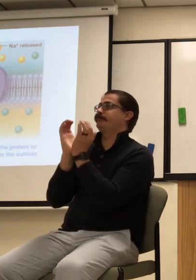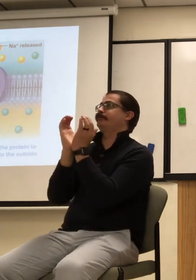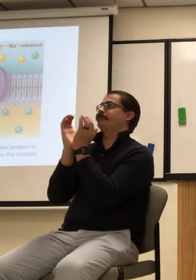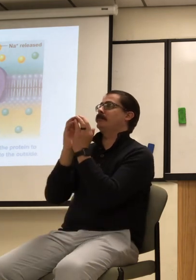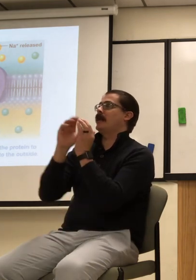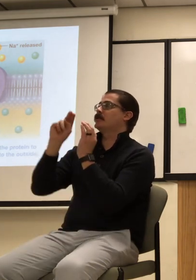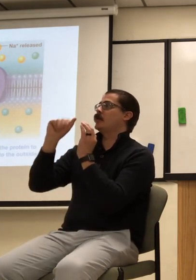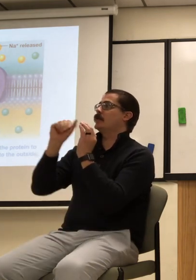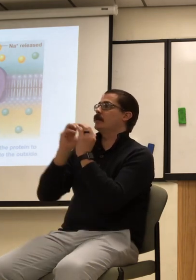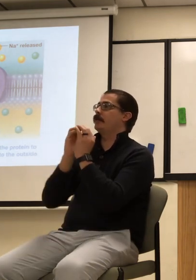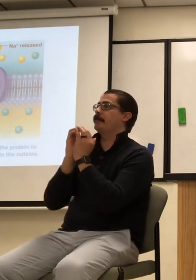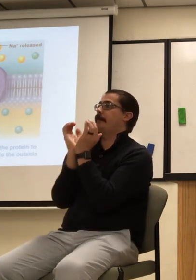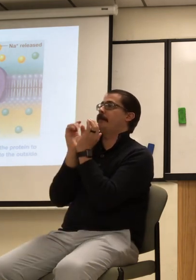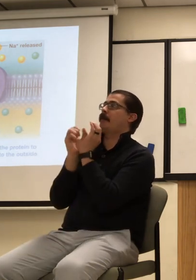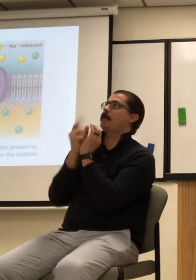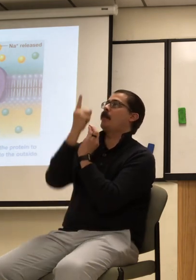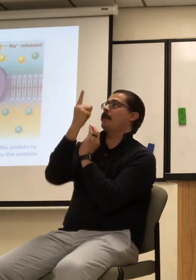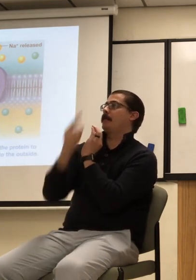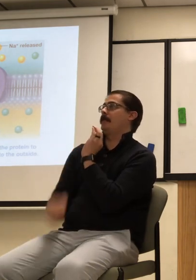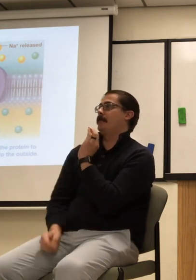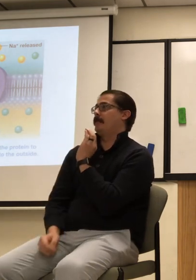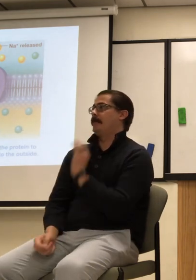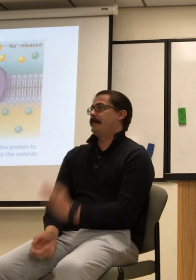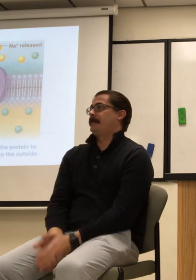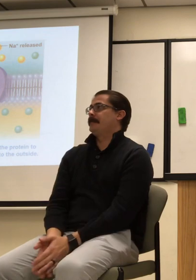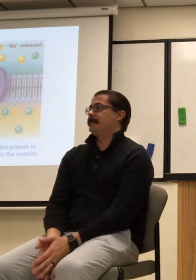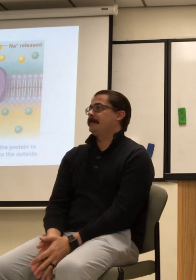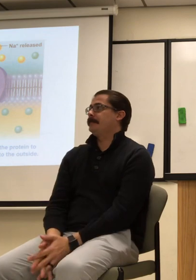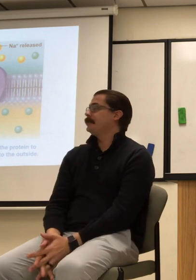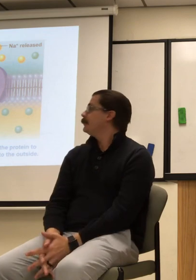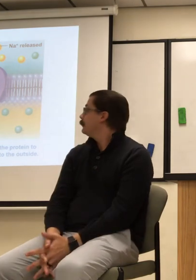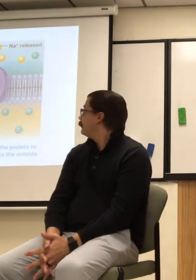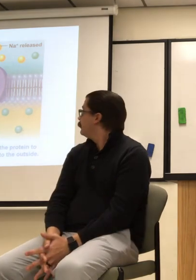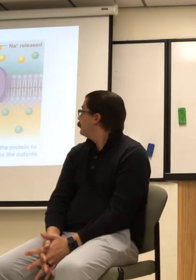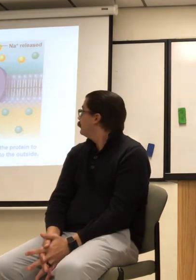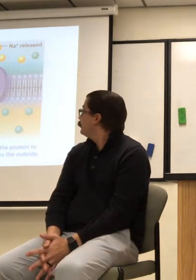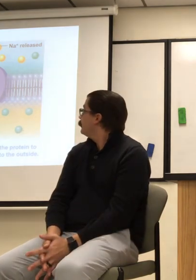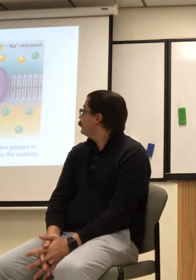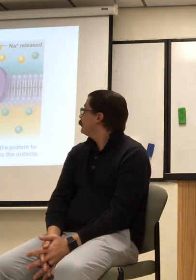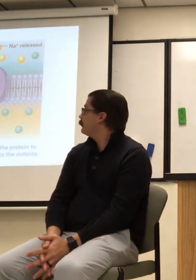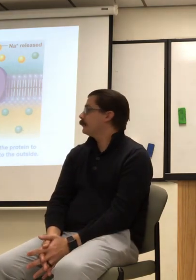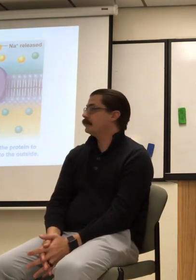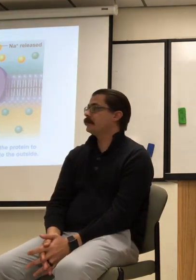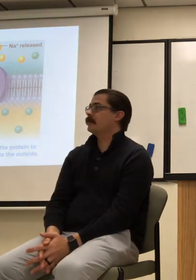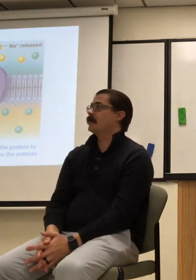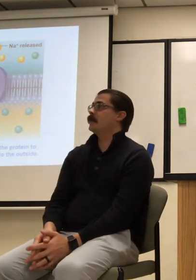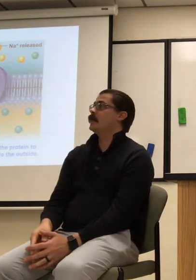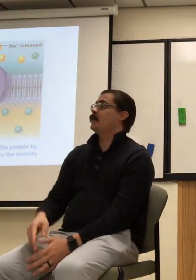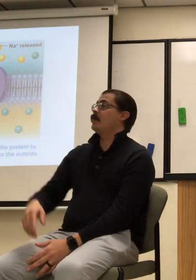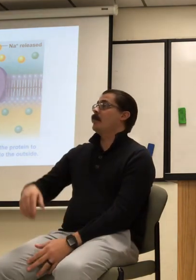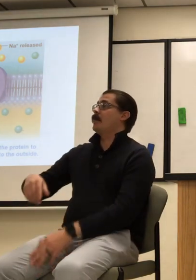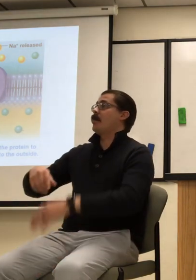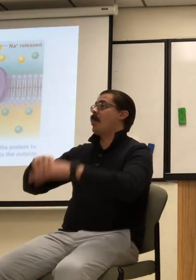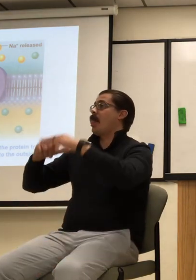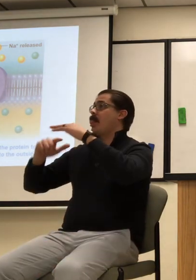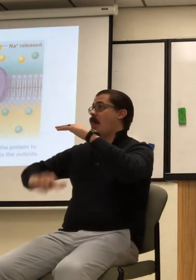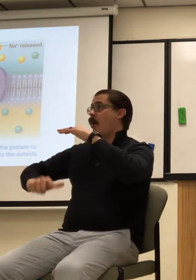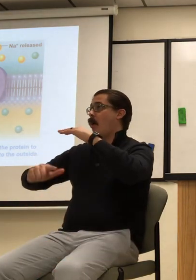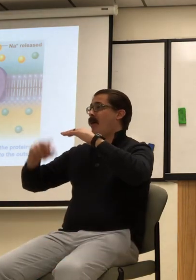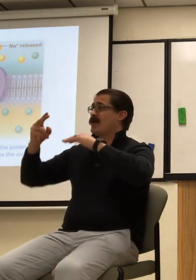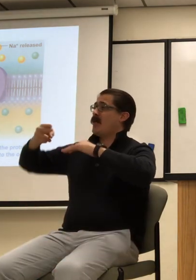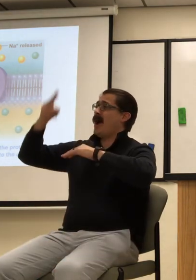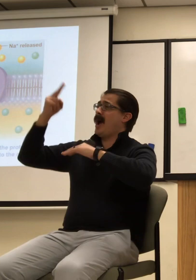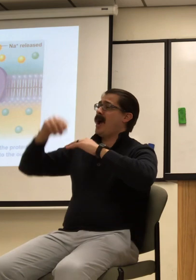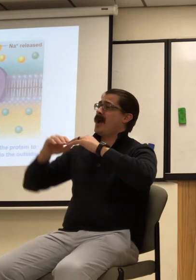the outside. Okay, so we've moved from low to high. That provides the